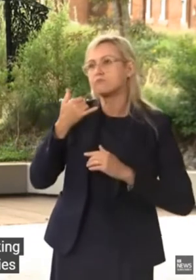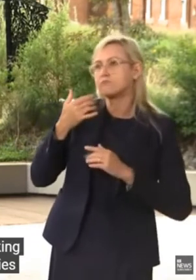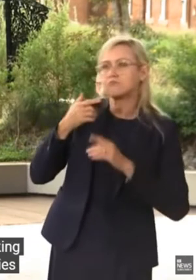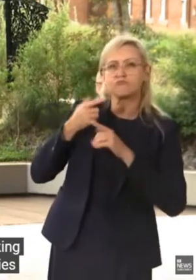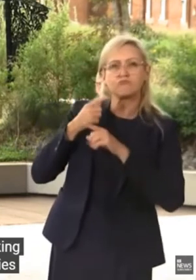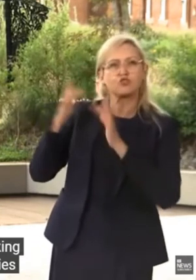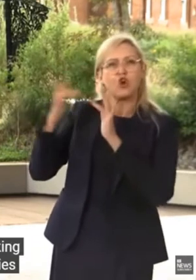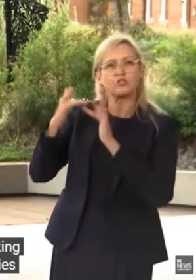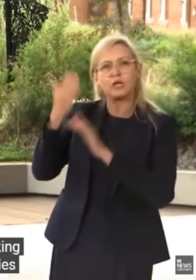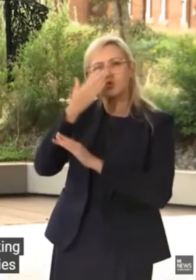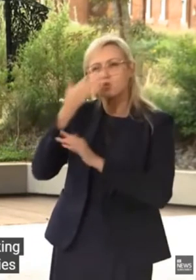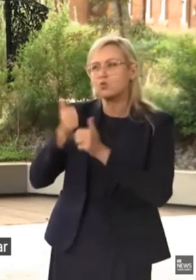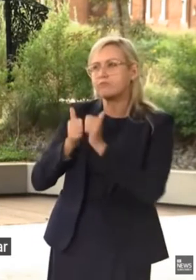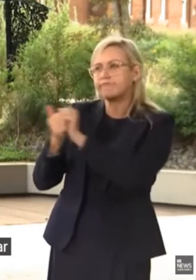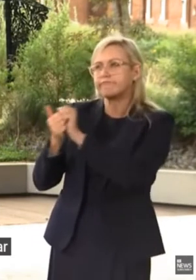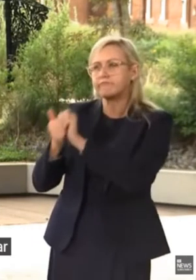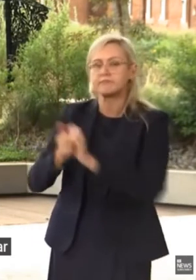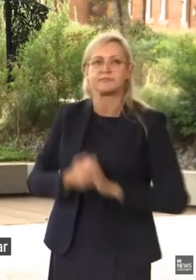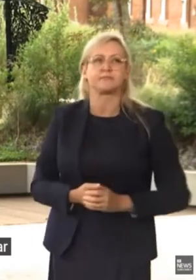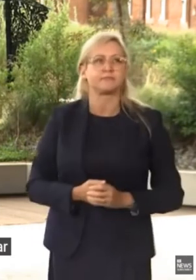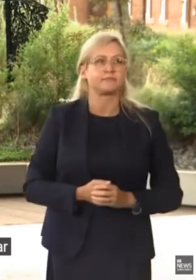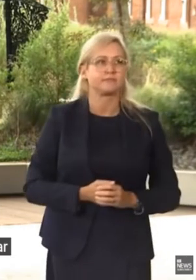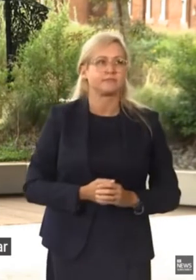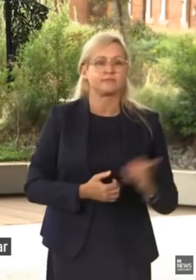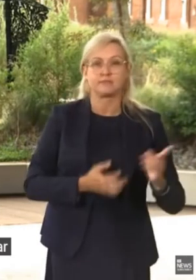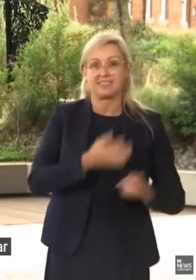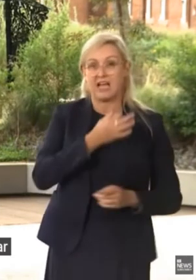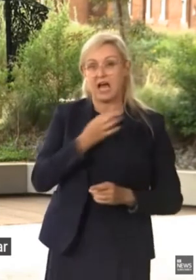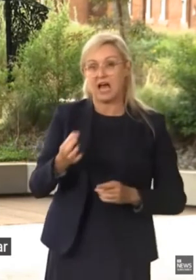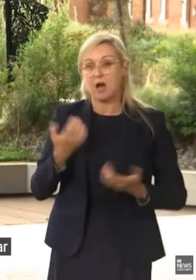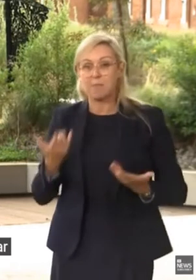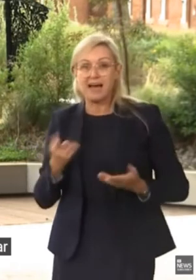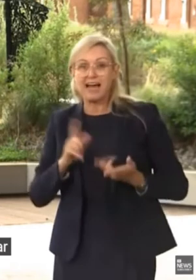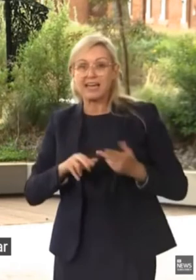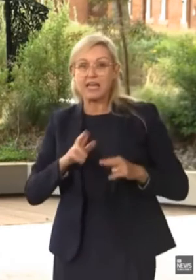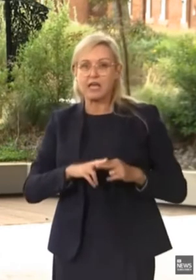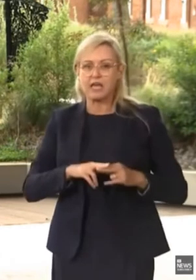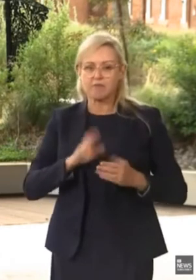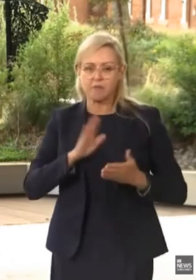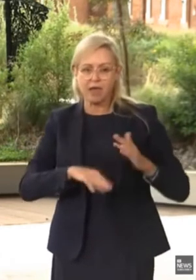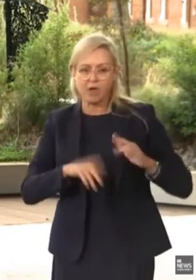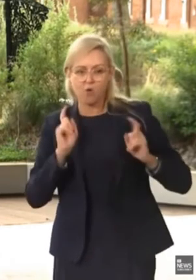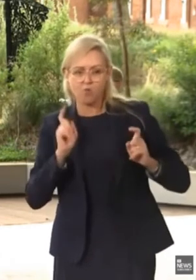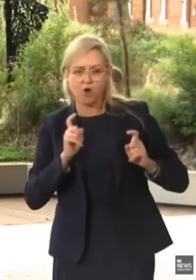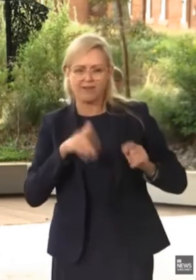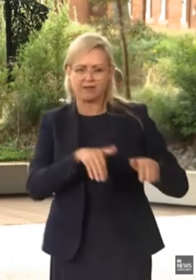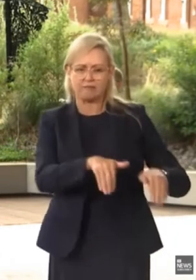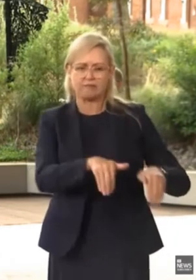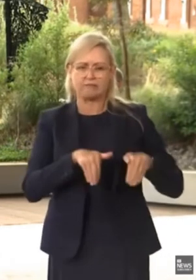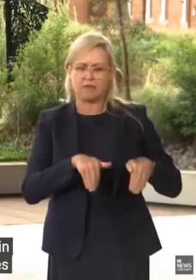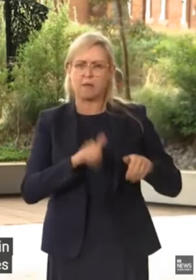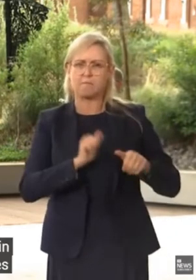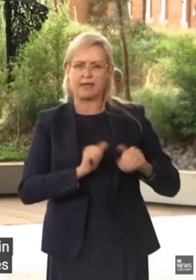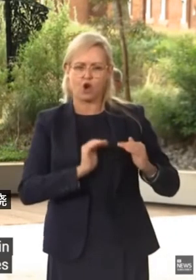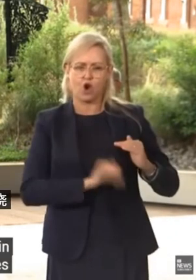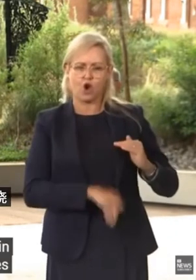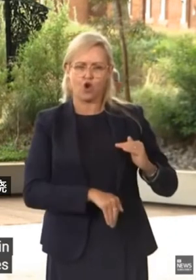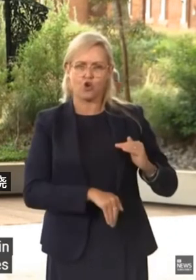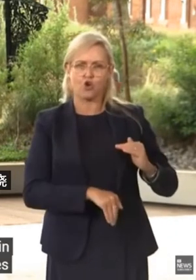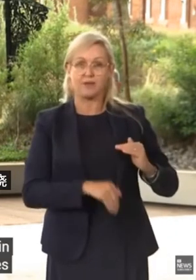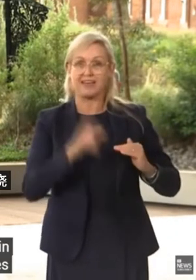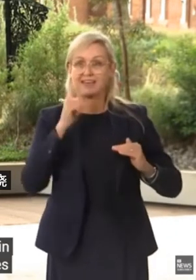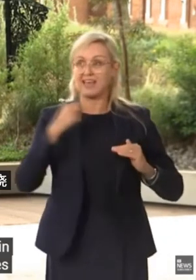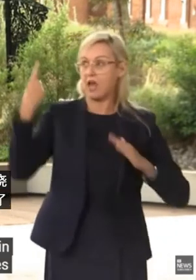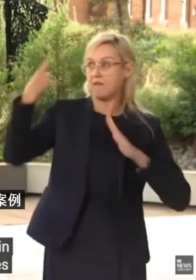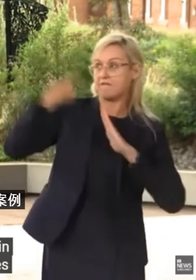approach though involve potential for fines or legal action? Is that in the arsenal? So our approach is to work in partnership with our families